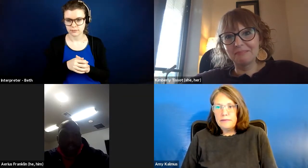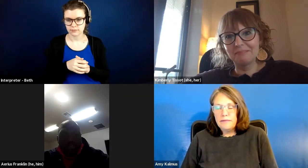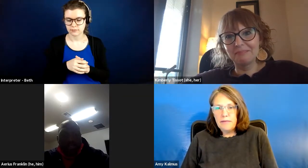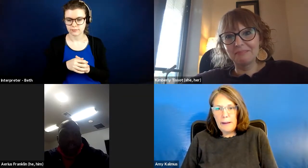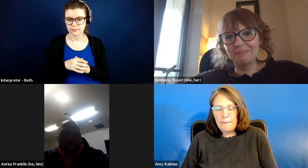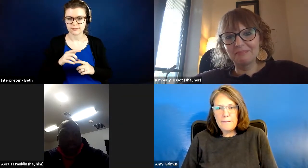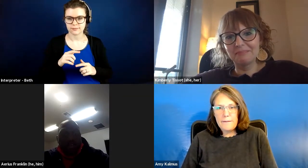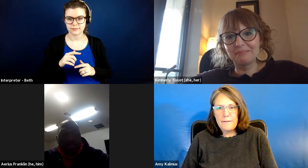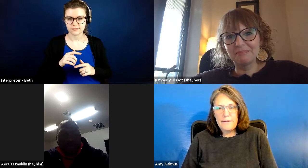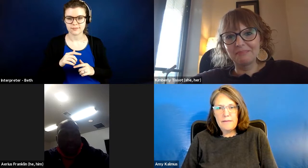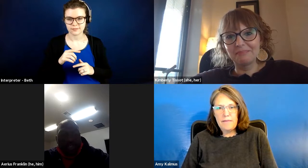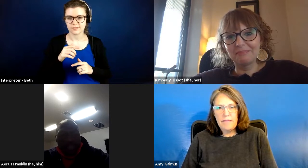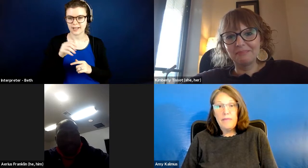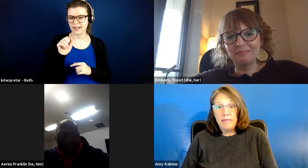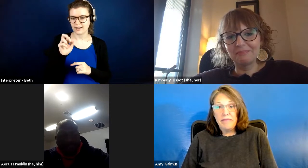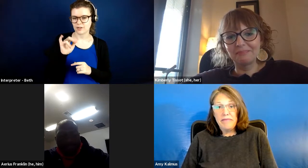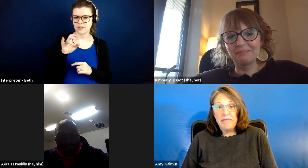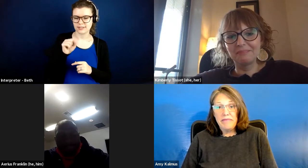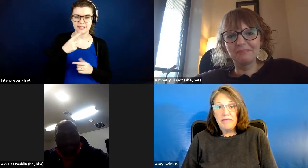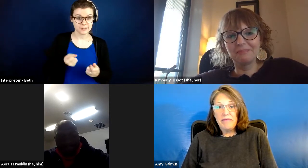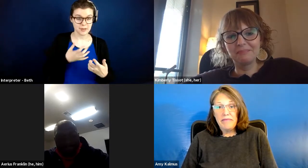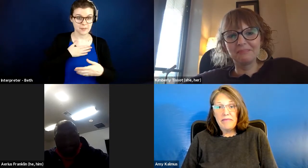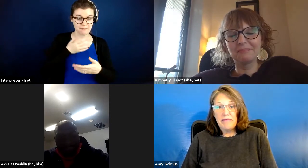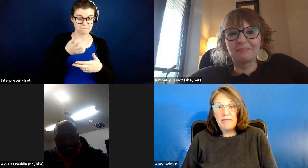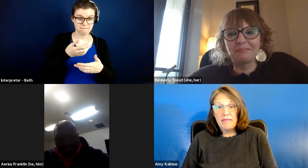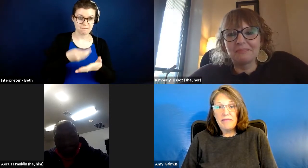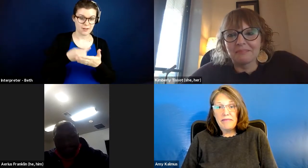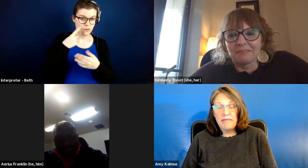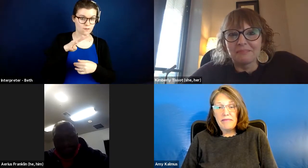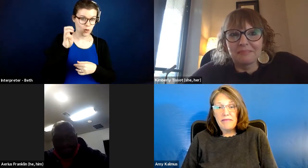What is spending my money for 100? Okay.